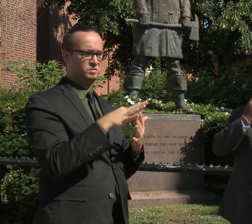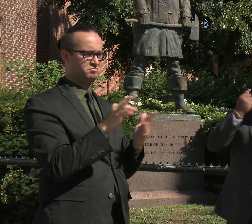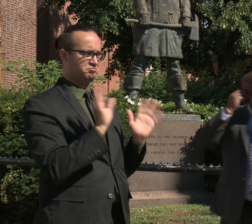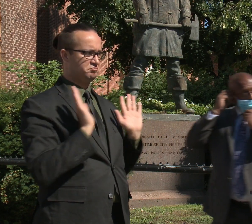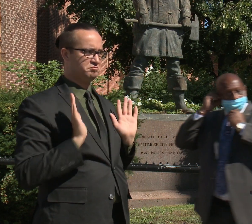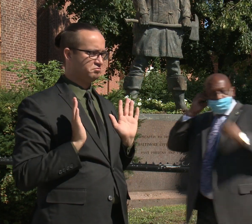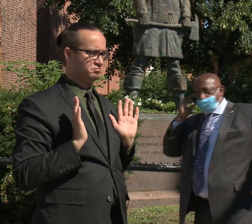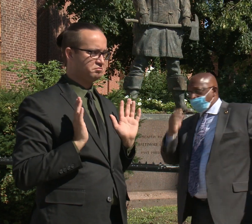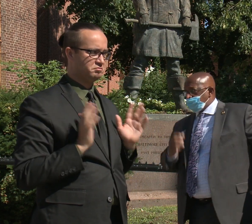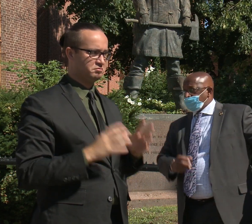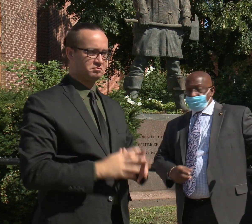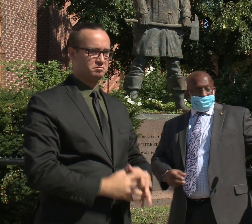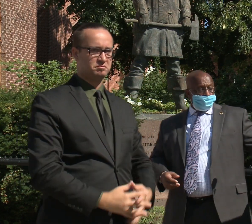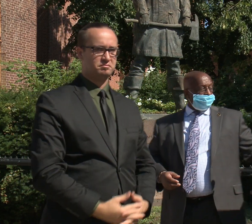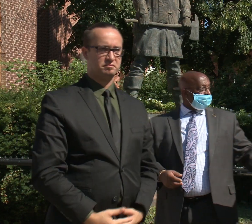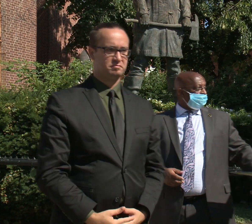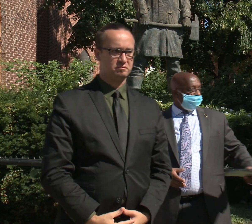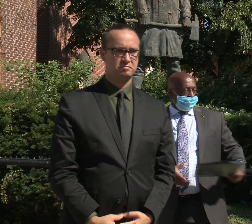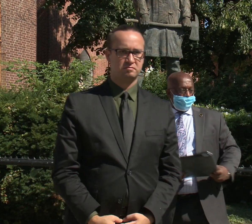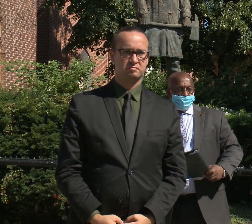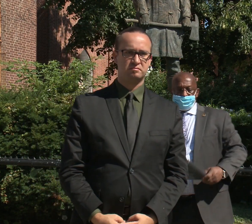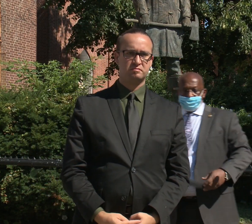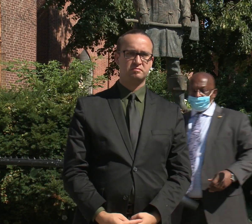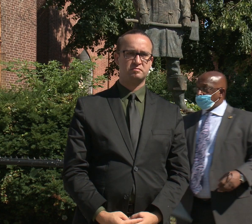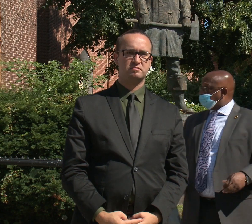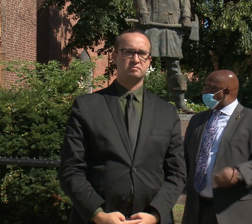Thank you. May we ask the commissioner a question?